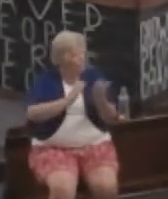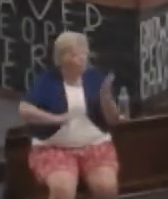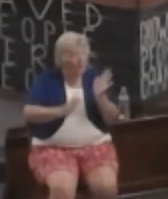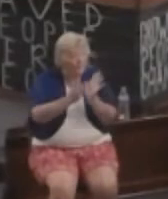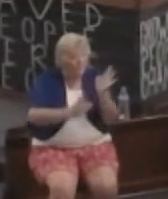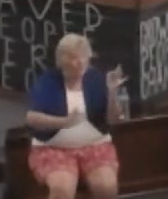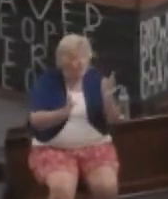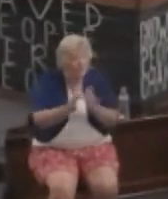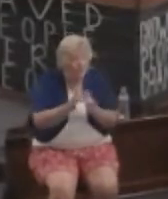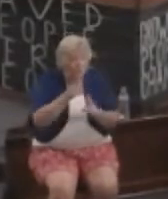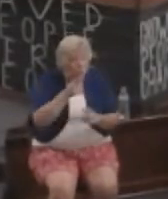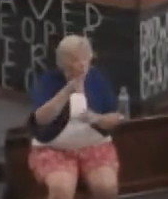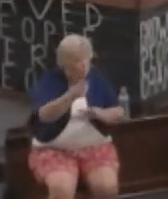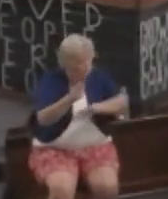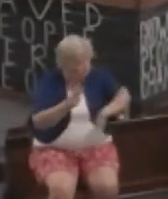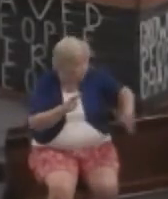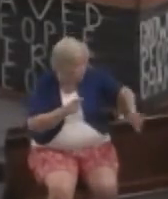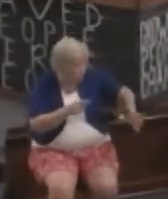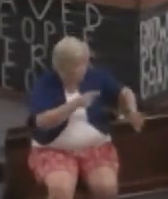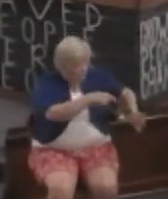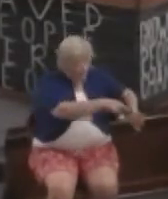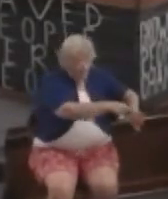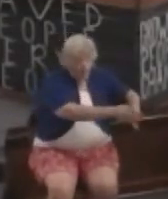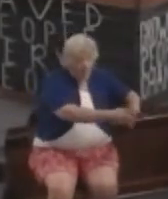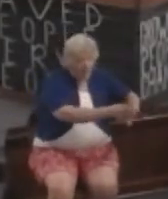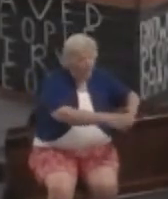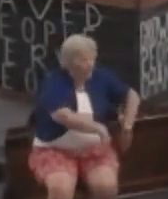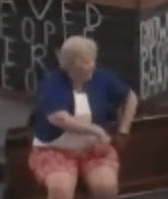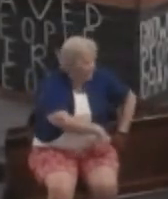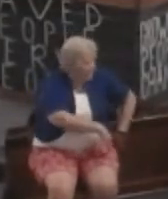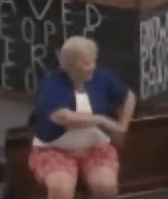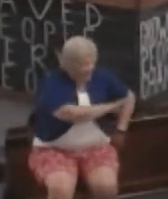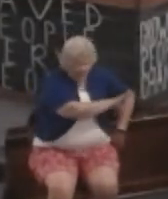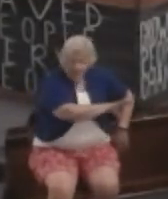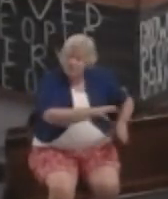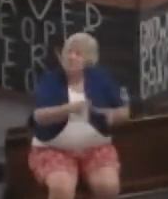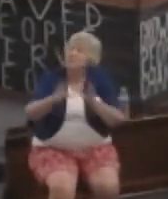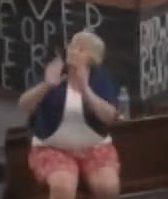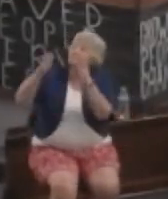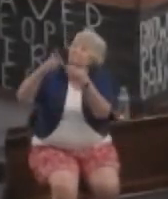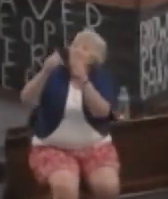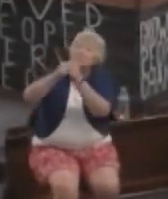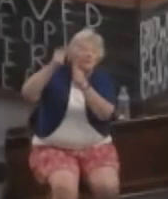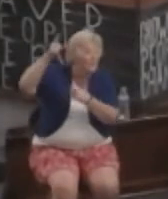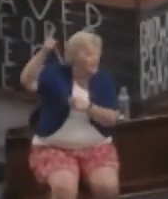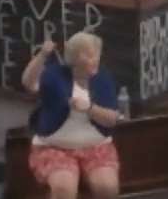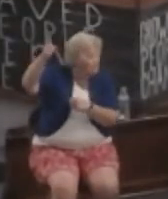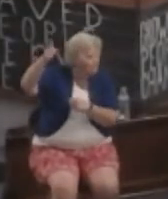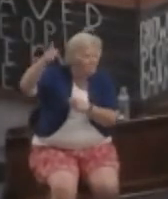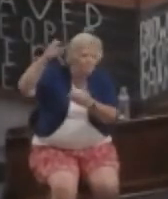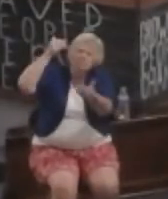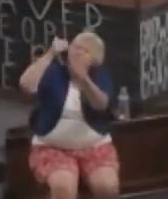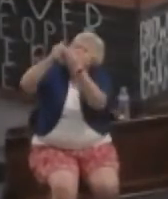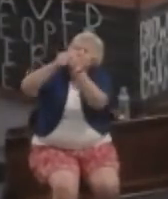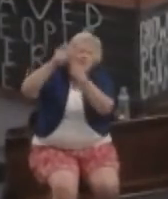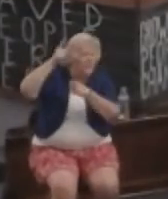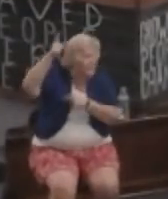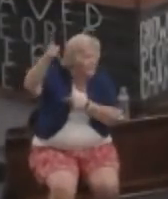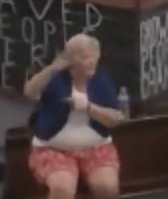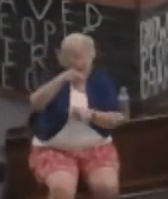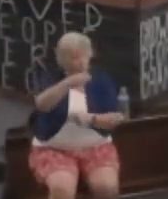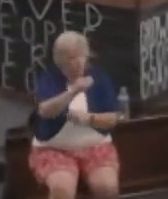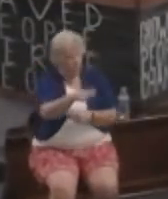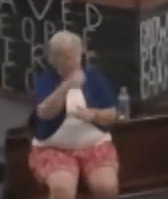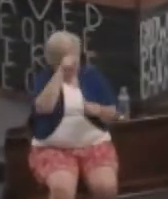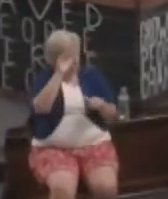Jesus, you who once were far away have been brought near by the blood of Christ. Paul is reminding the church in Ephesus